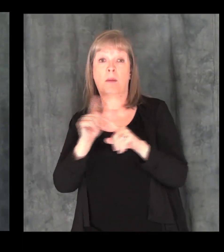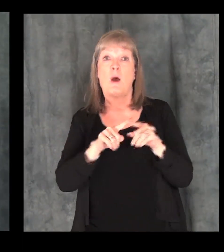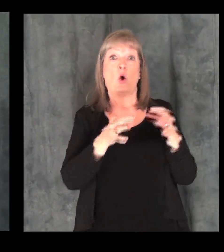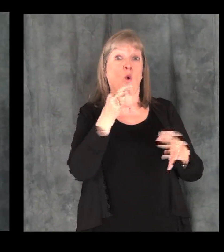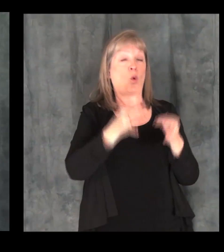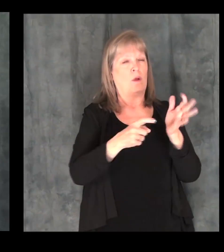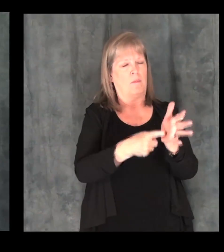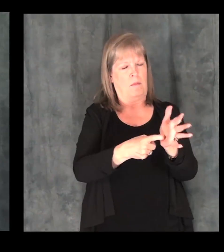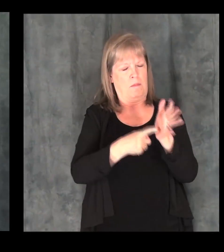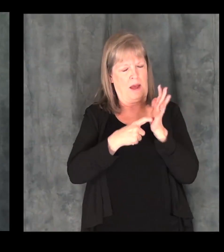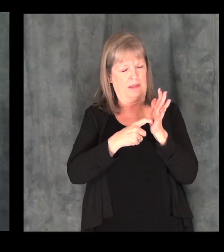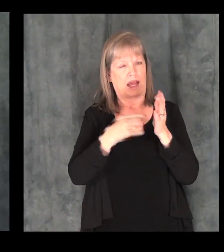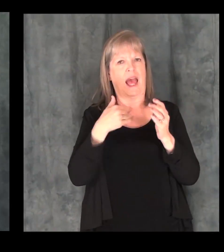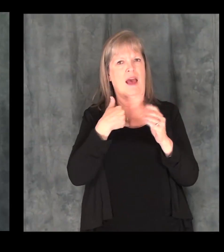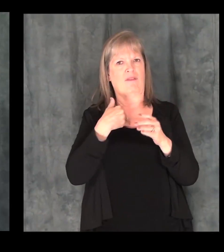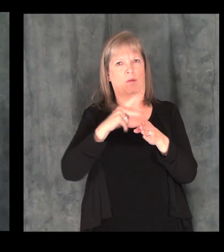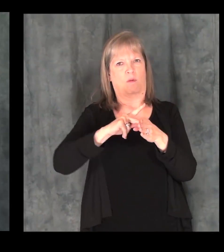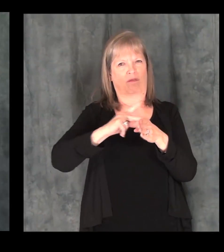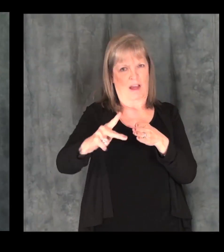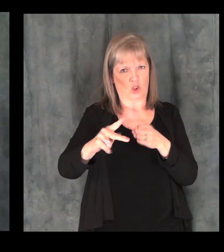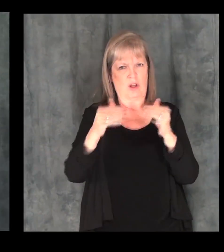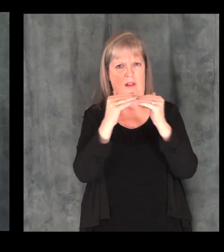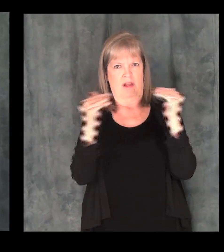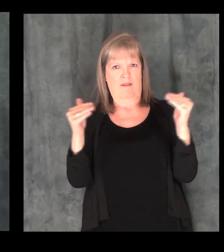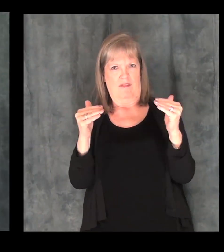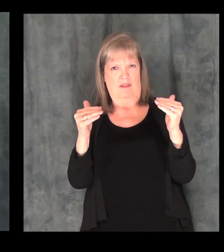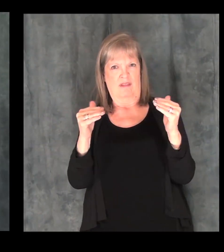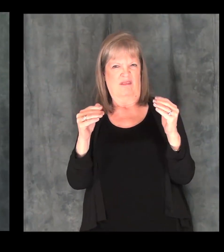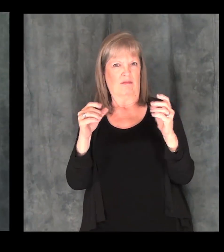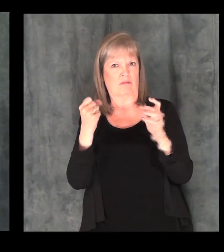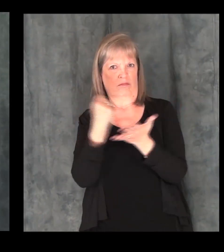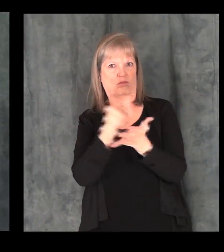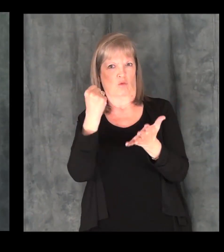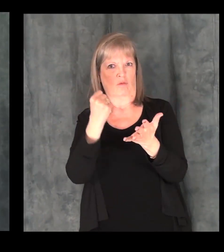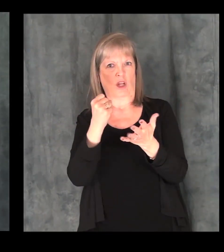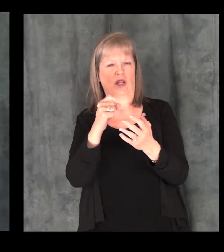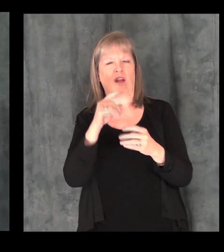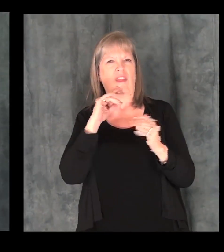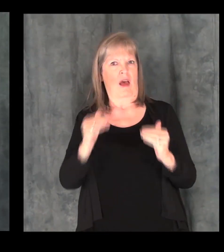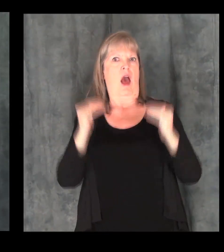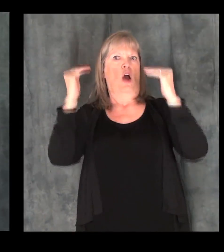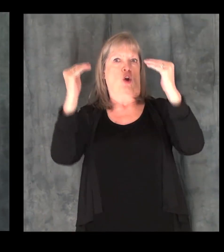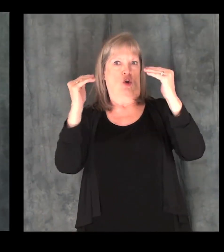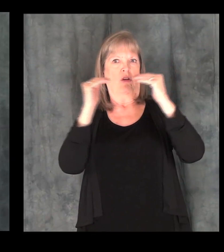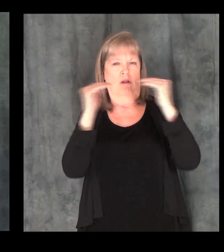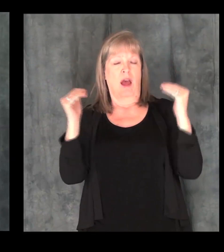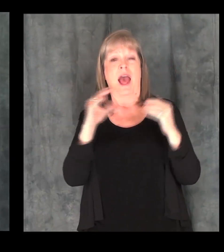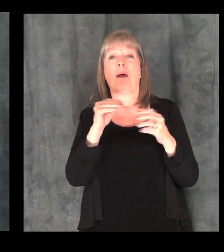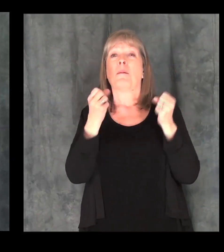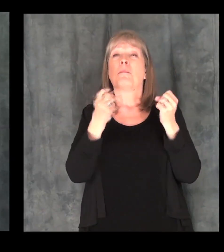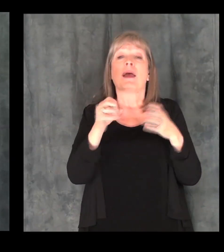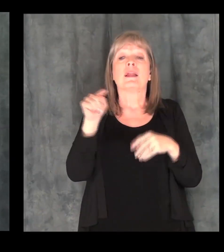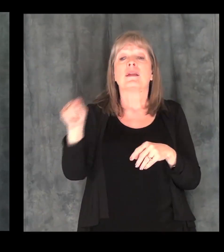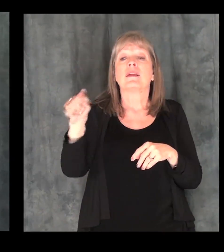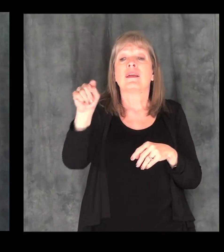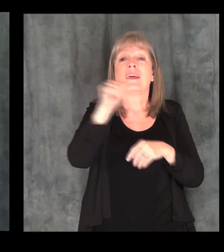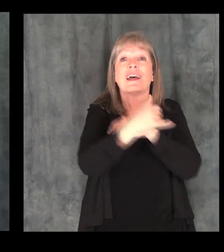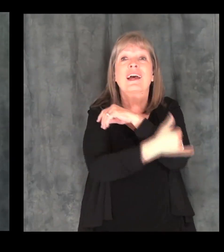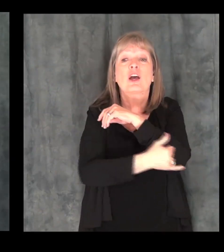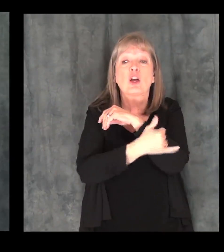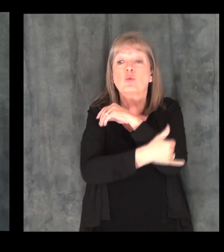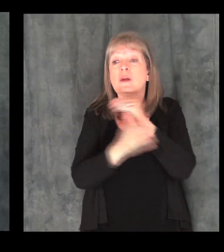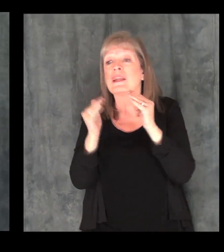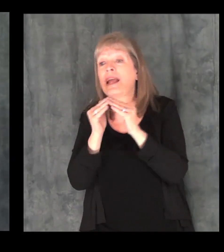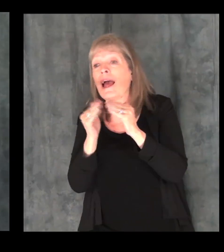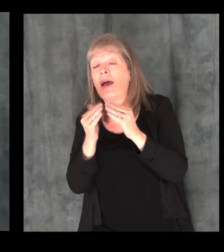if you're accredited at the professional level, so at the higher level. And in many country towns, there are none, or